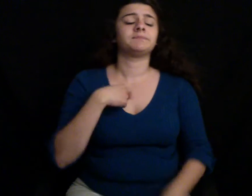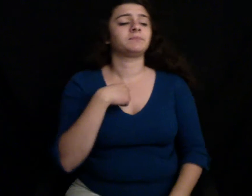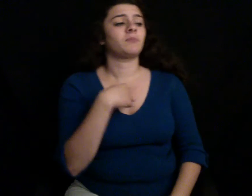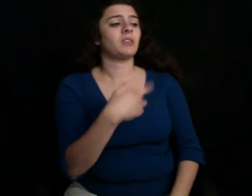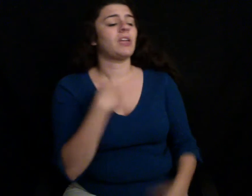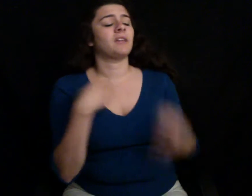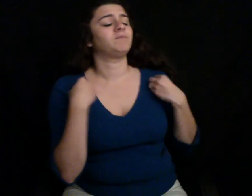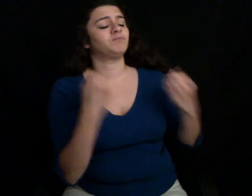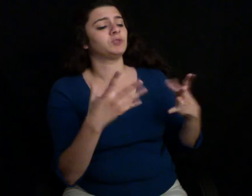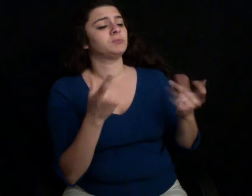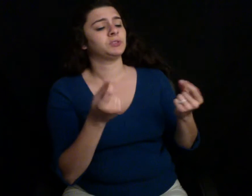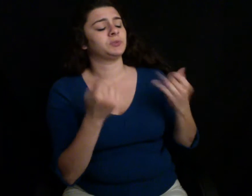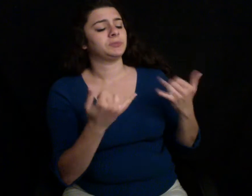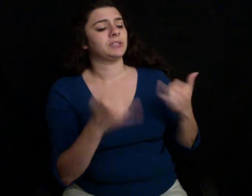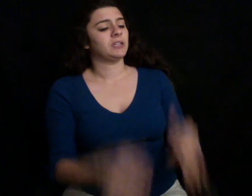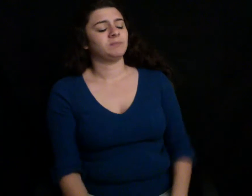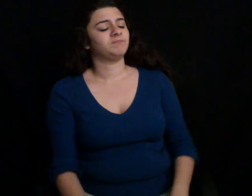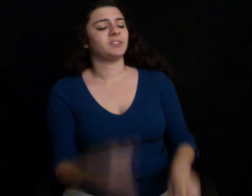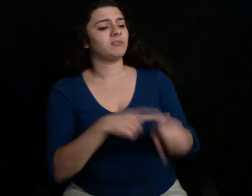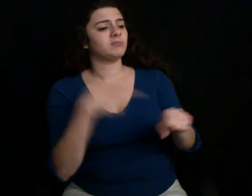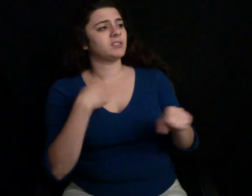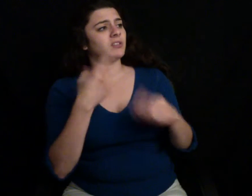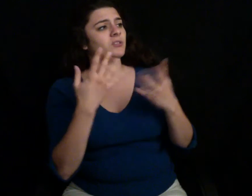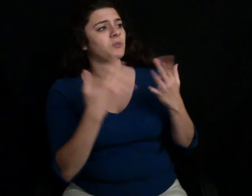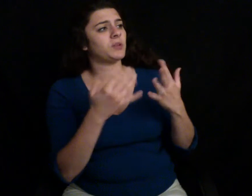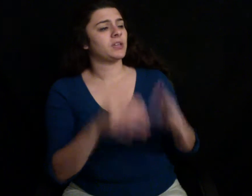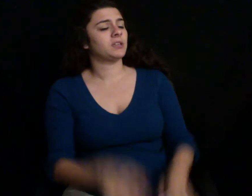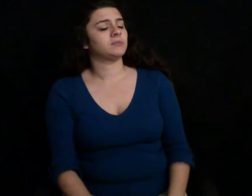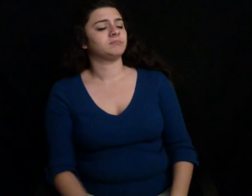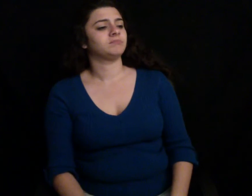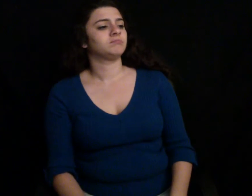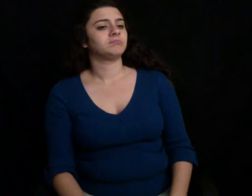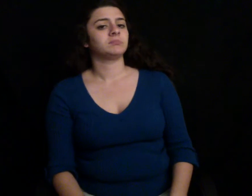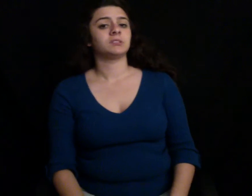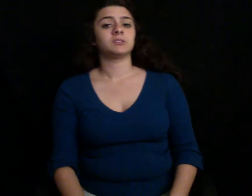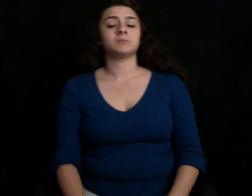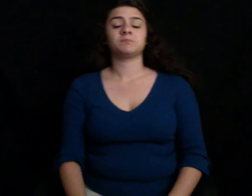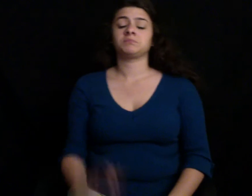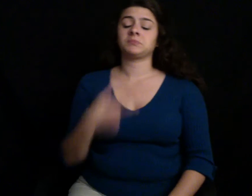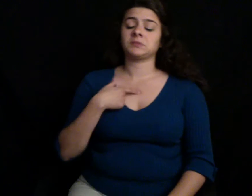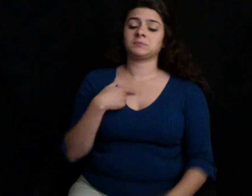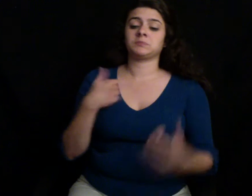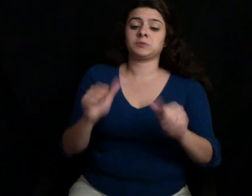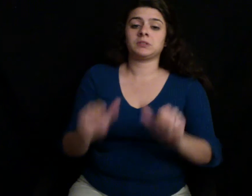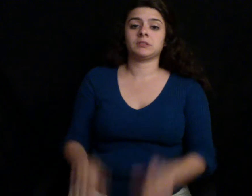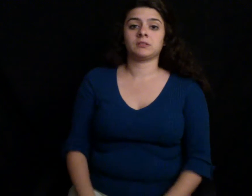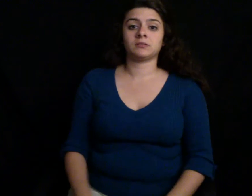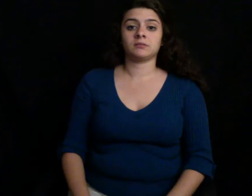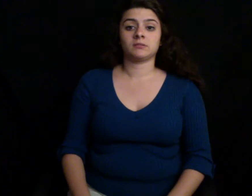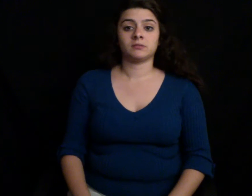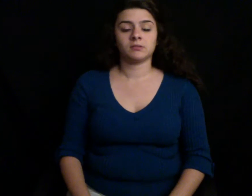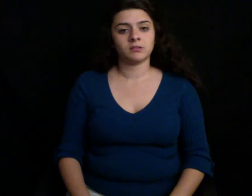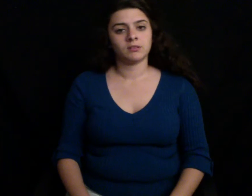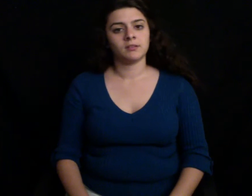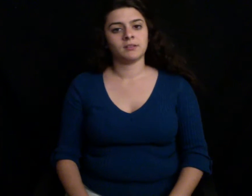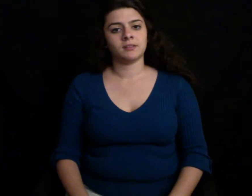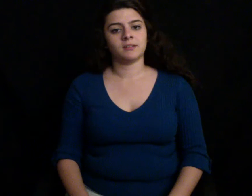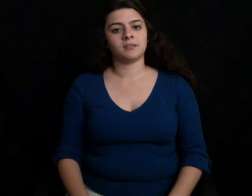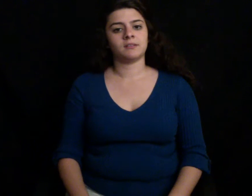man. I ain't got time, man. So I called his bluff. Long story short, I jumped the turnstile, went down to the Lower East Side. And when I got